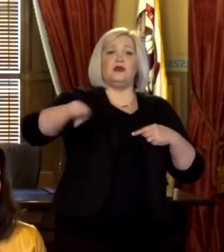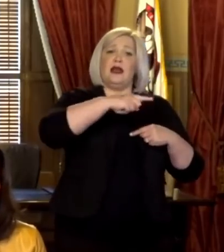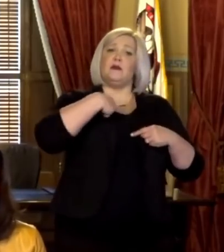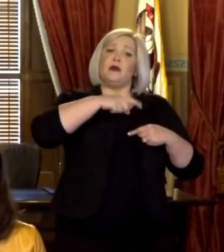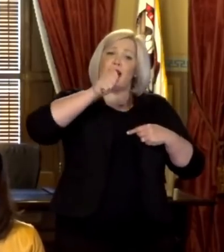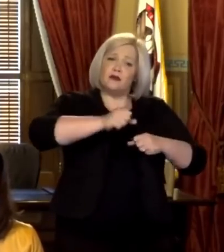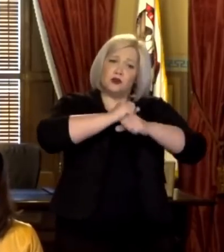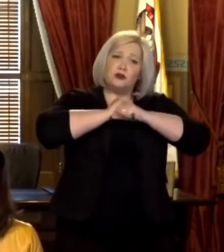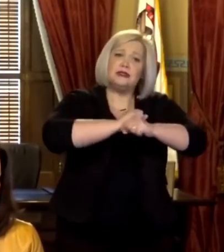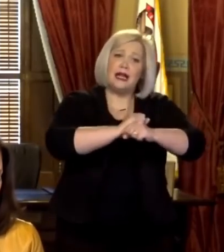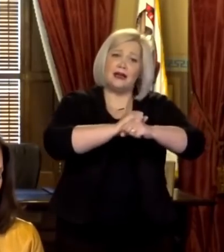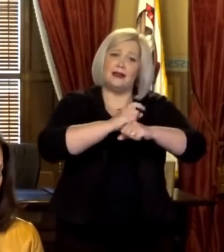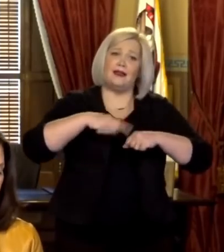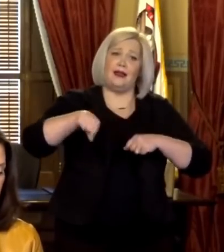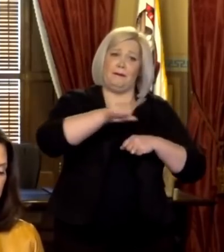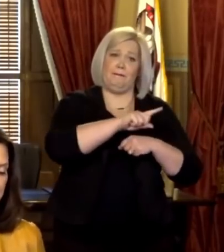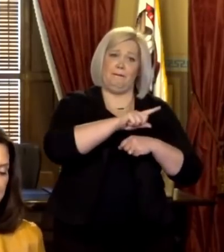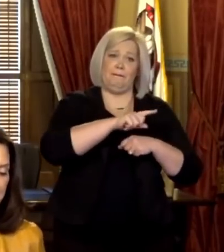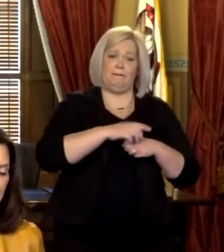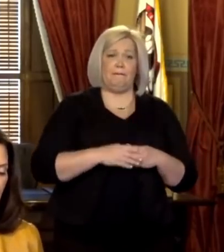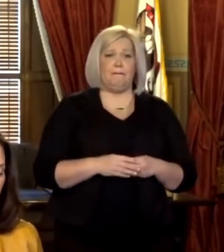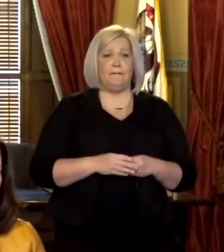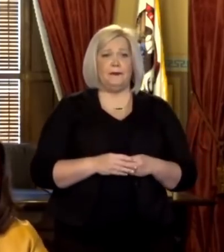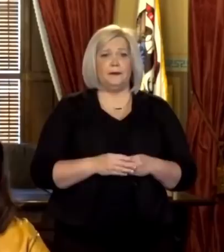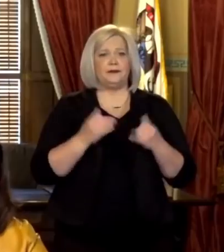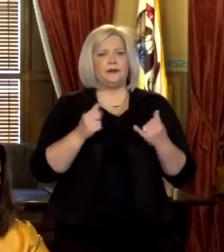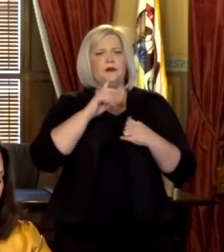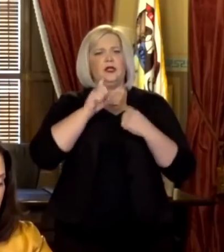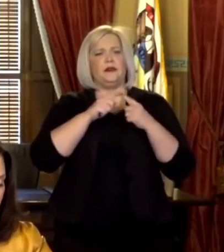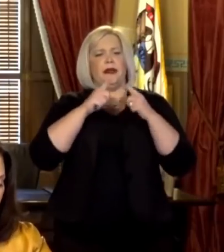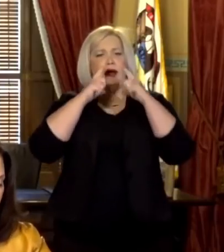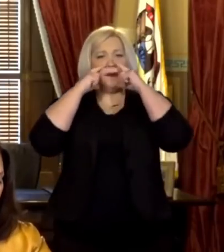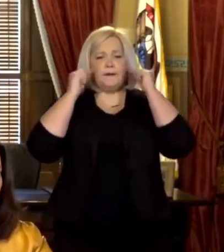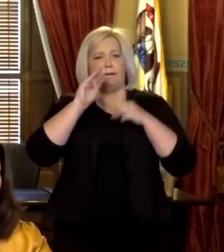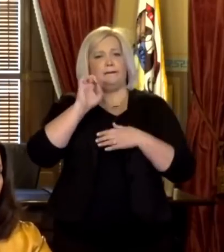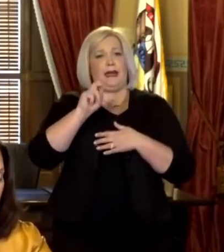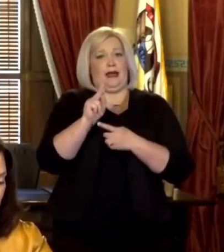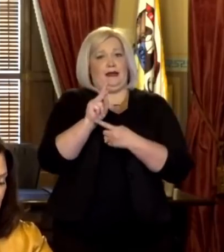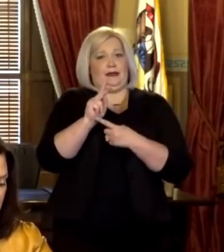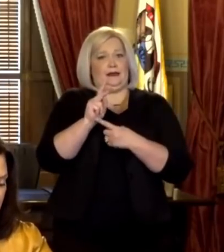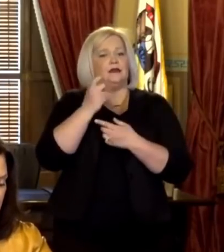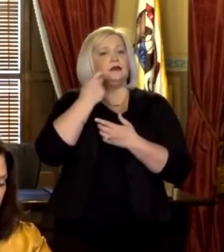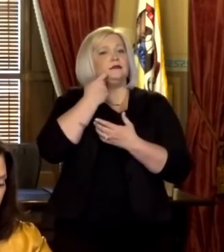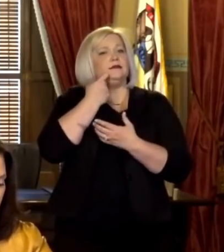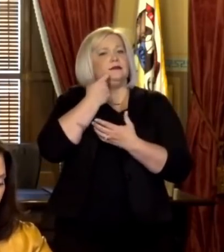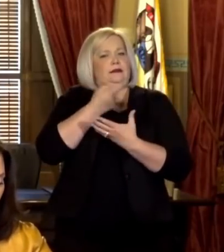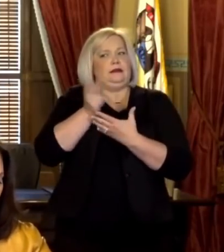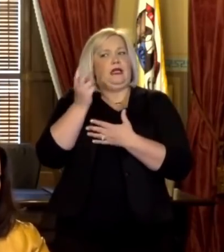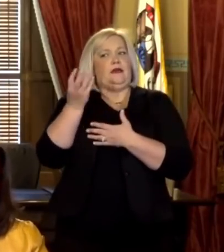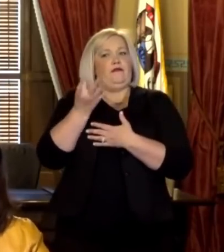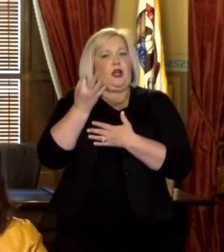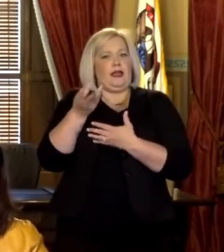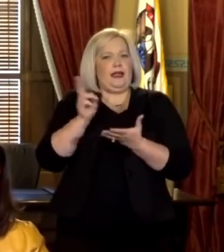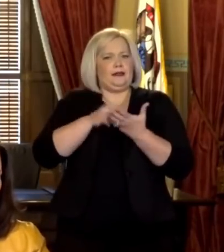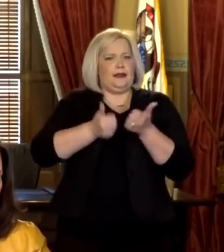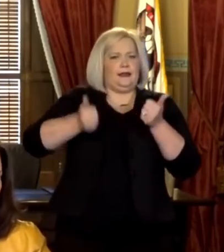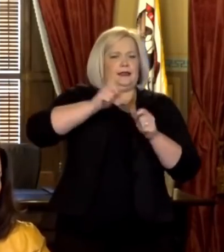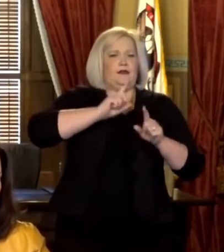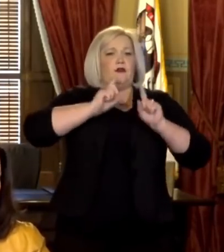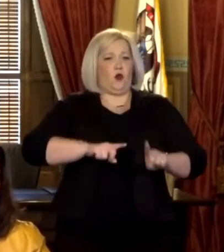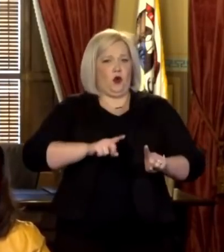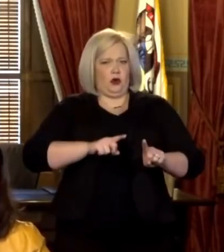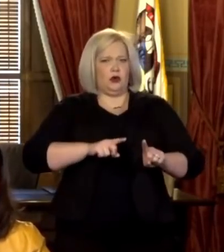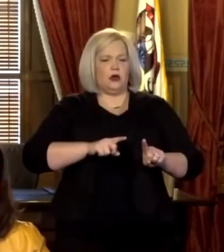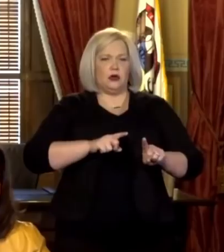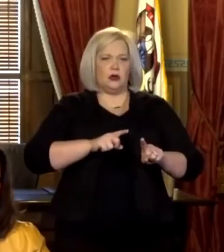them. And now I want to talk about masks. The executive order I signed on Friday also states that when symptomatic